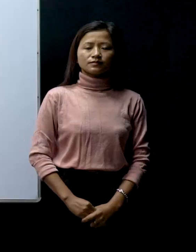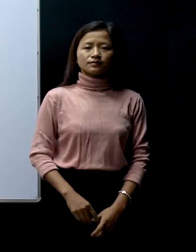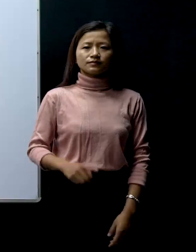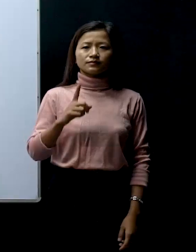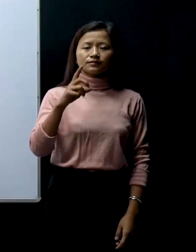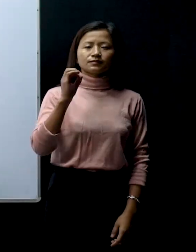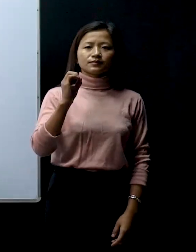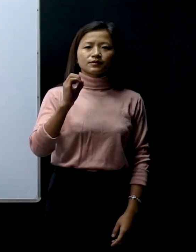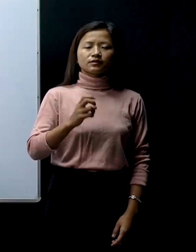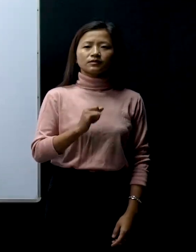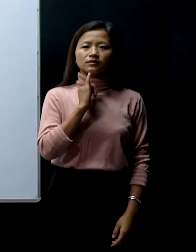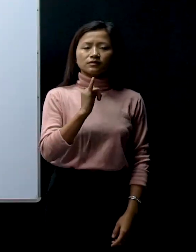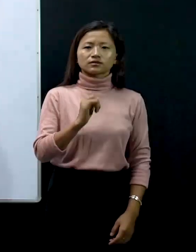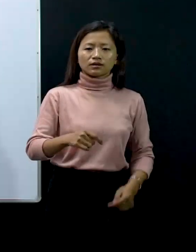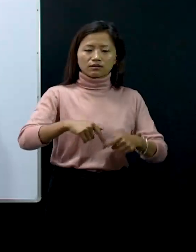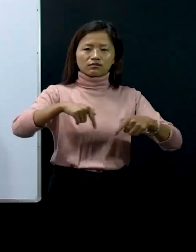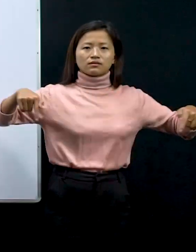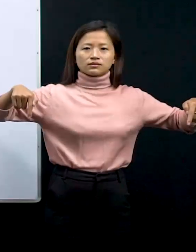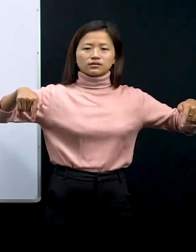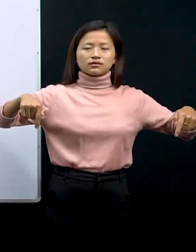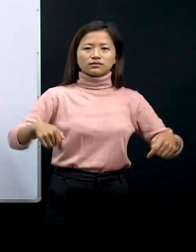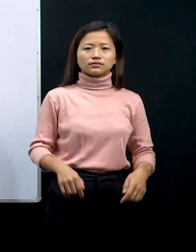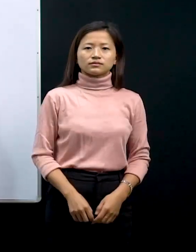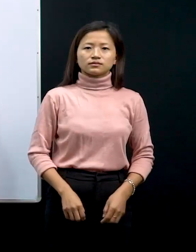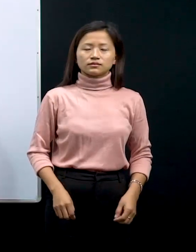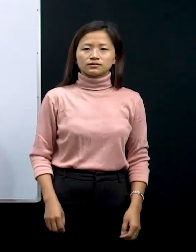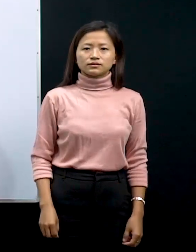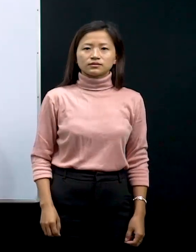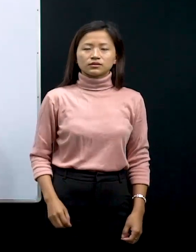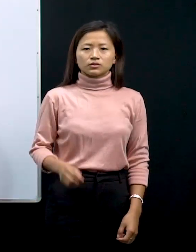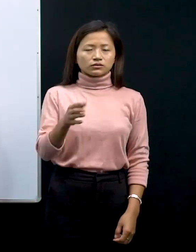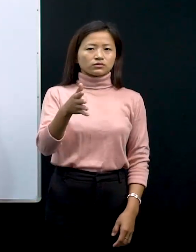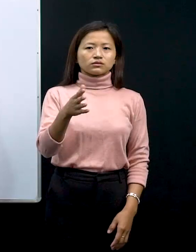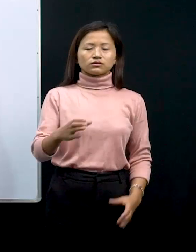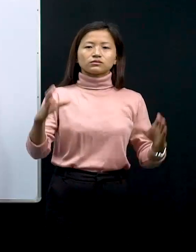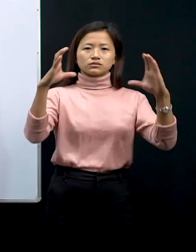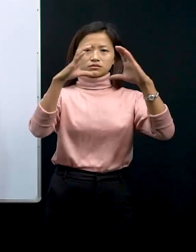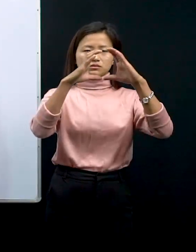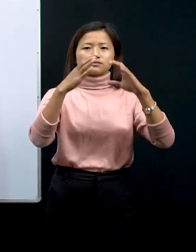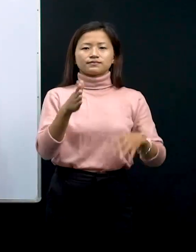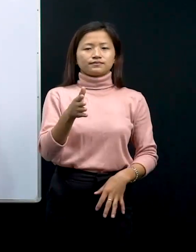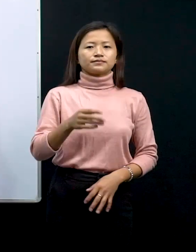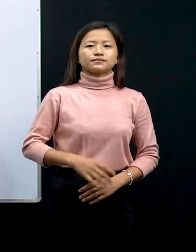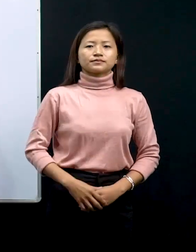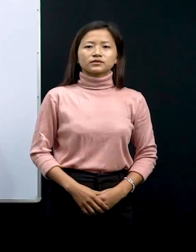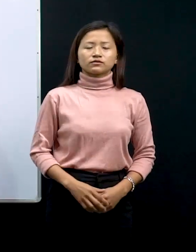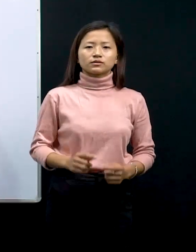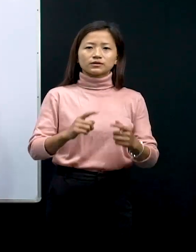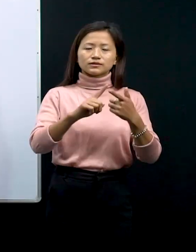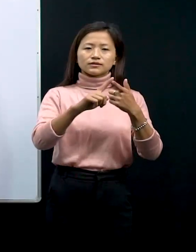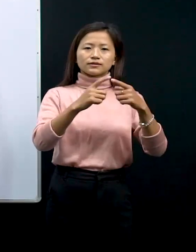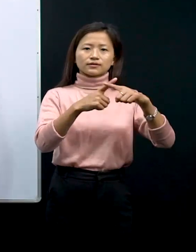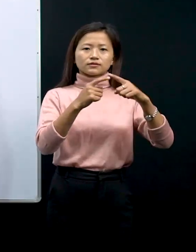Tangent is a line segment which drawn to the circle from an external